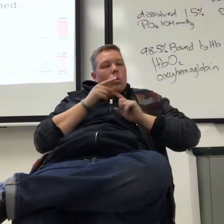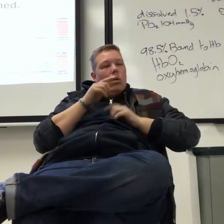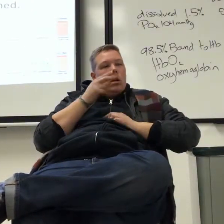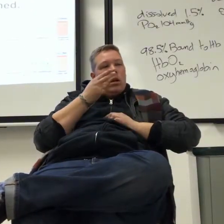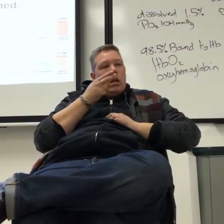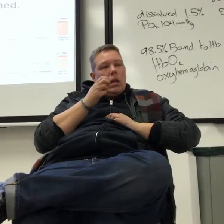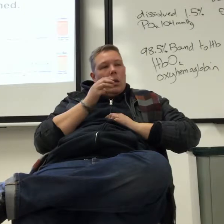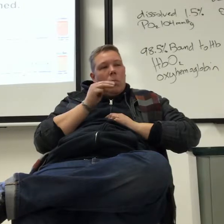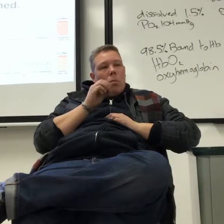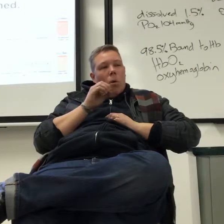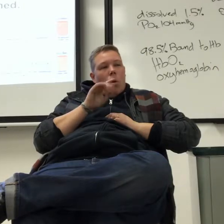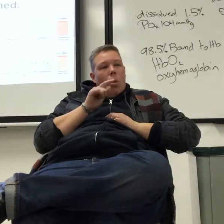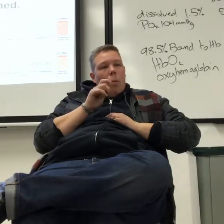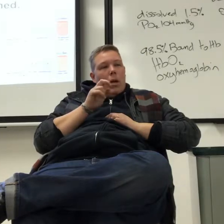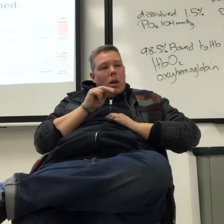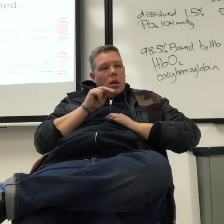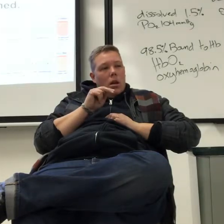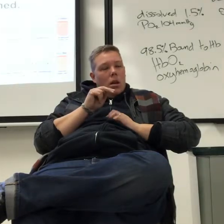for the CO2,